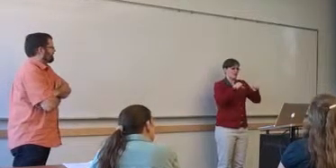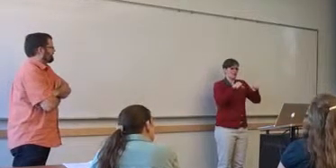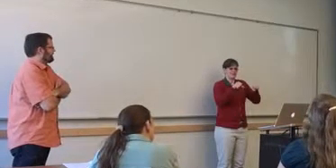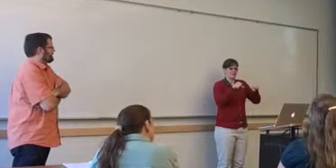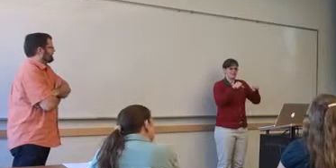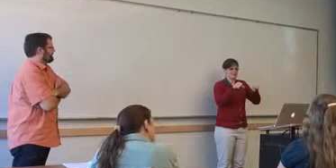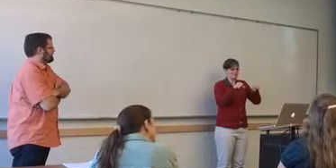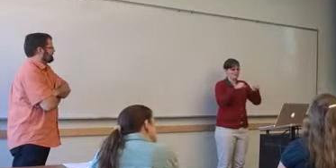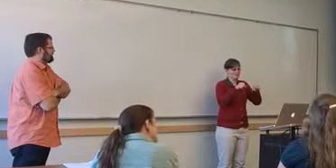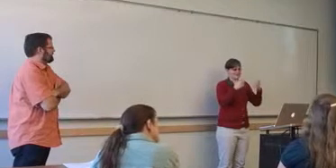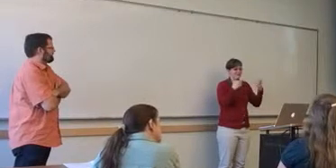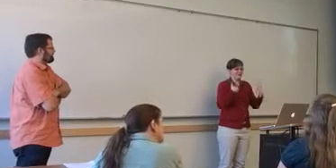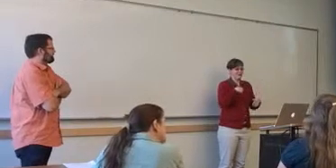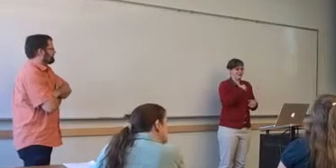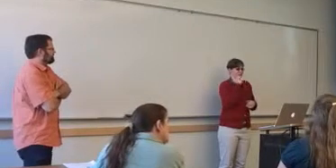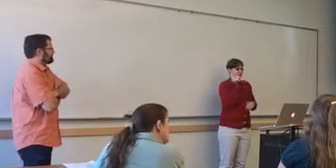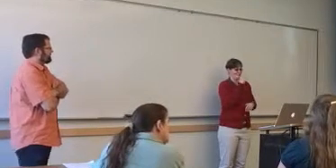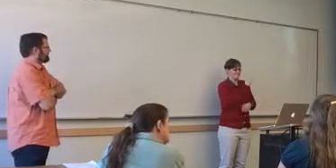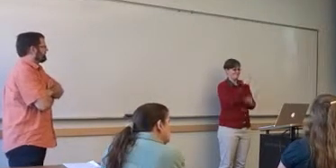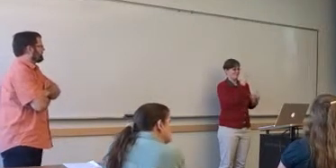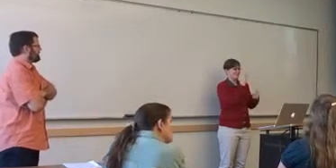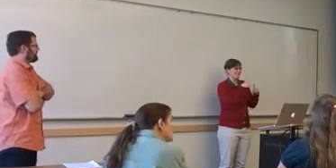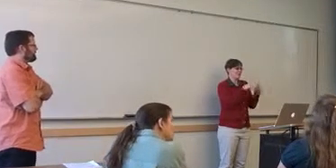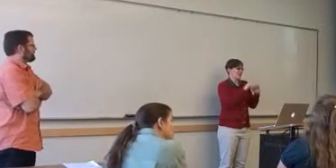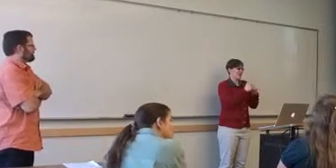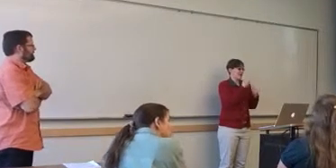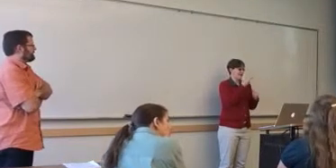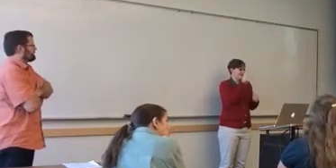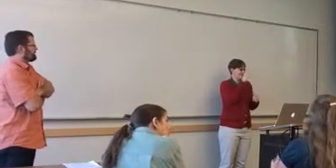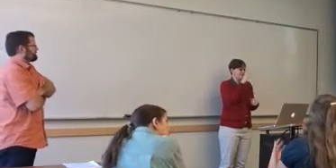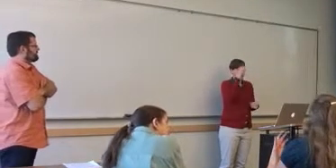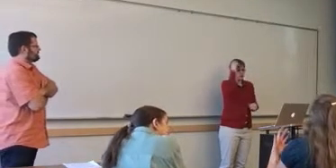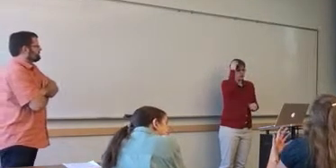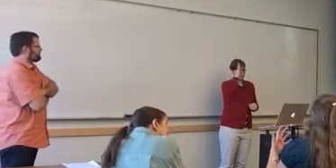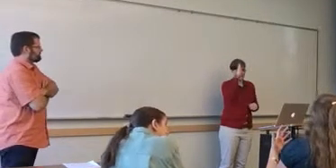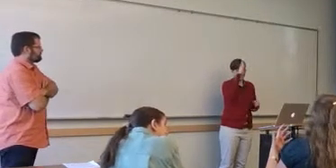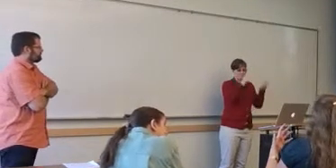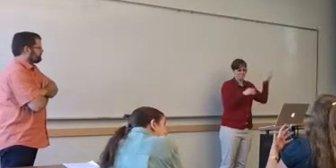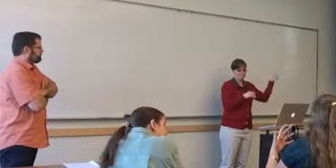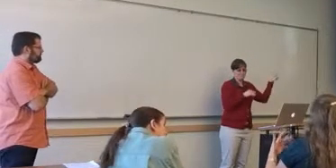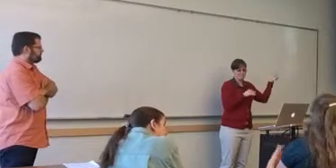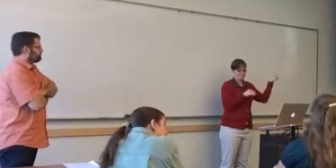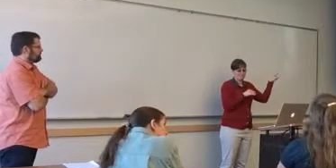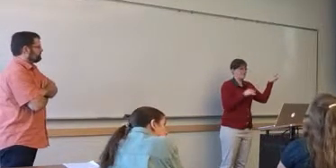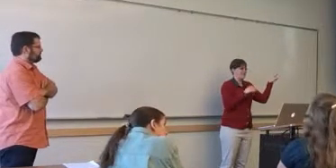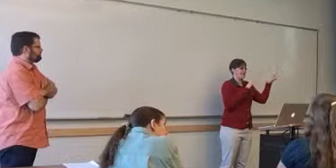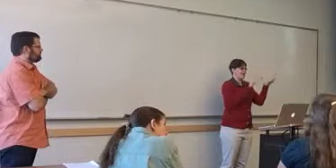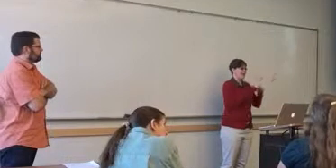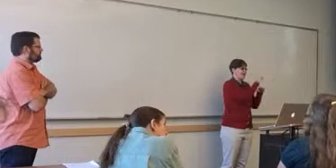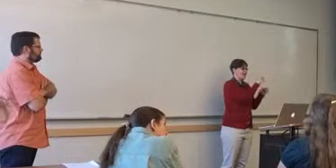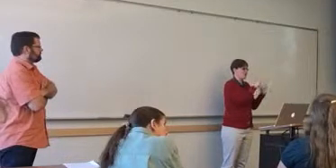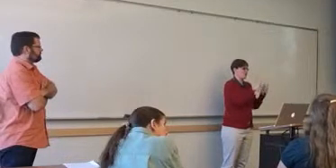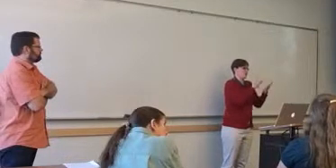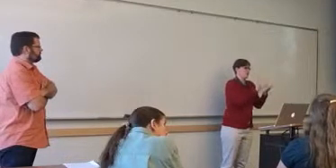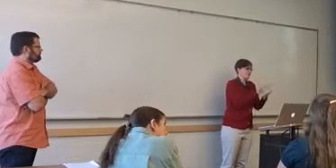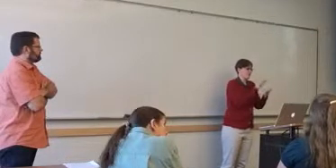And this was mostly used by linguistics. I mean, most of the everyday deaf person would not know how to use this